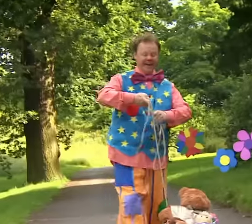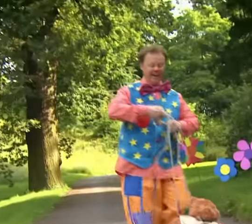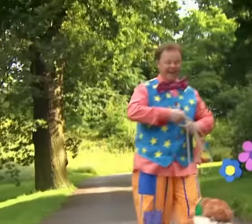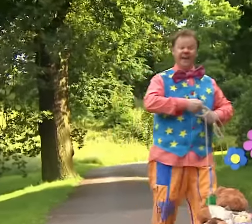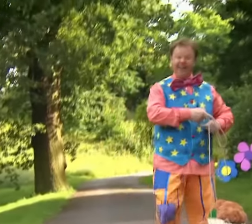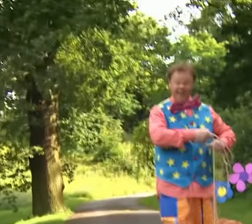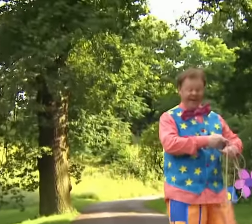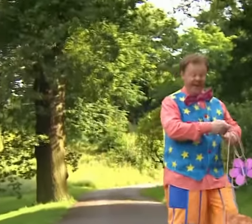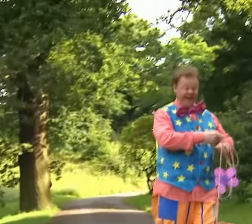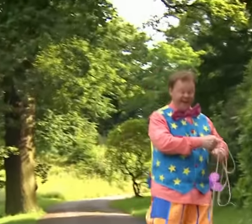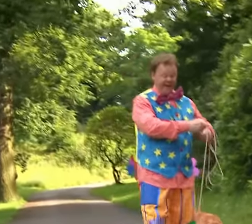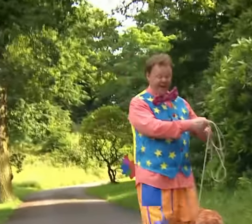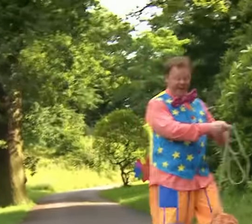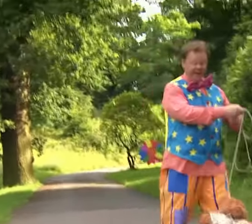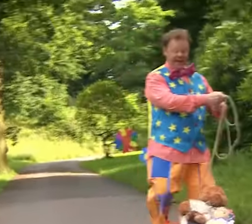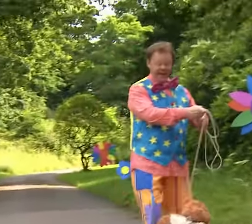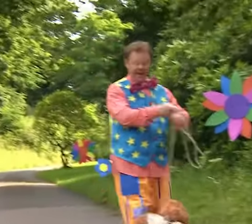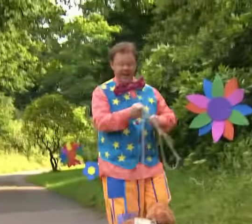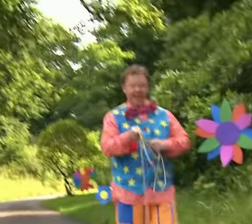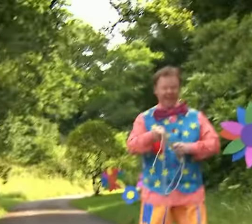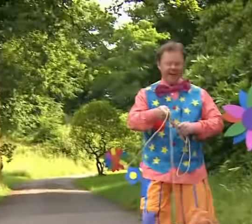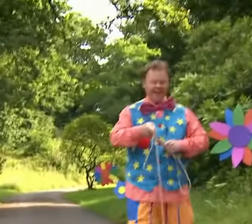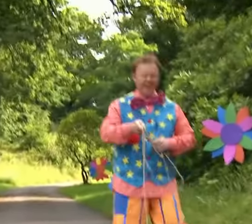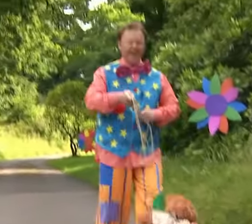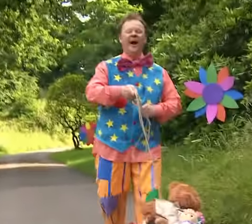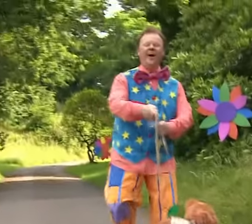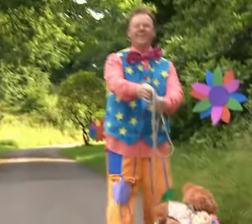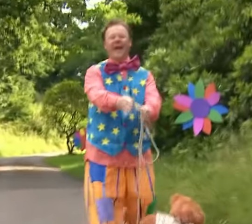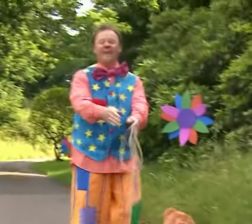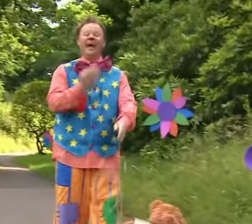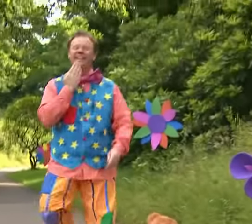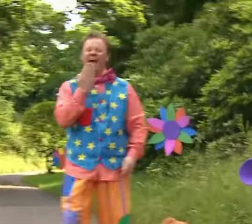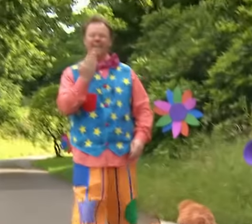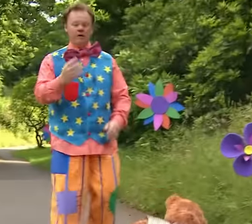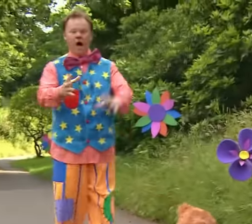Be very careful not to let go of the card. Oh, yeah. Thank you.